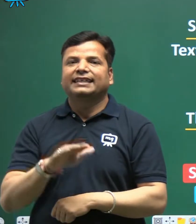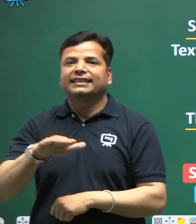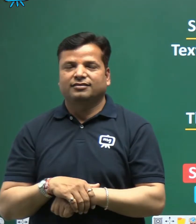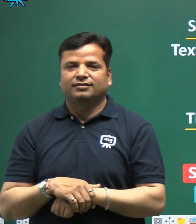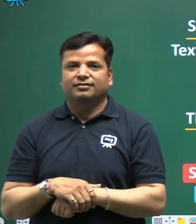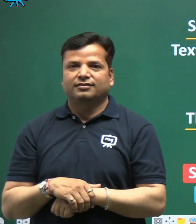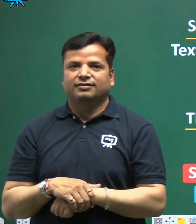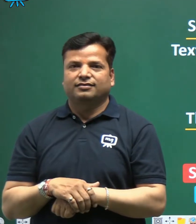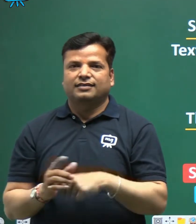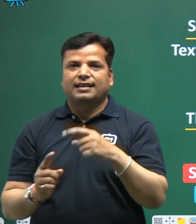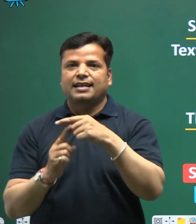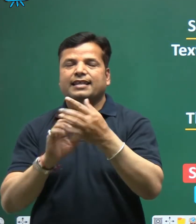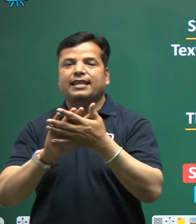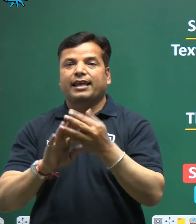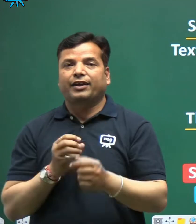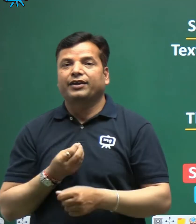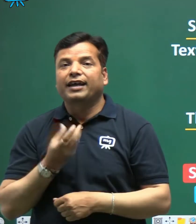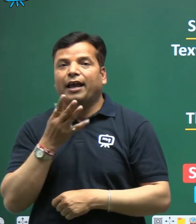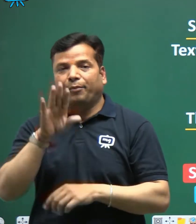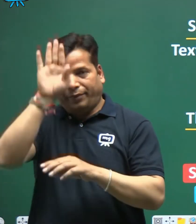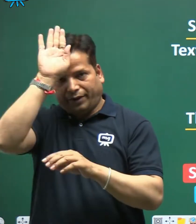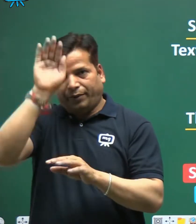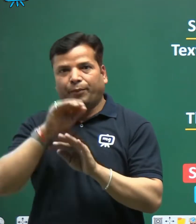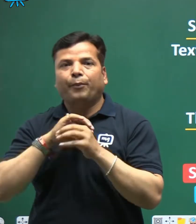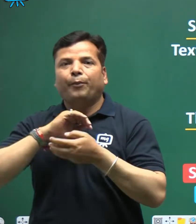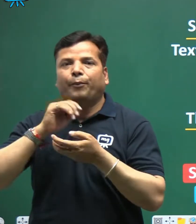Children, The Happy Prince